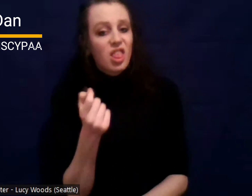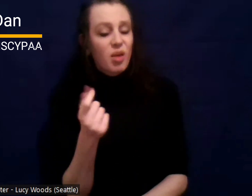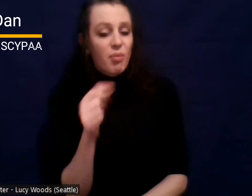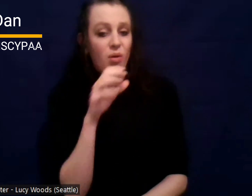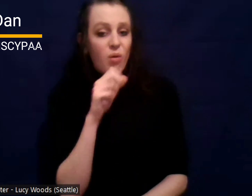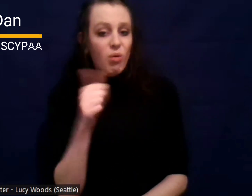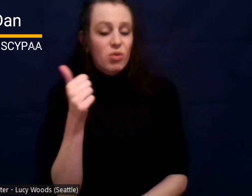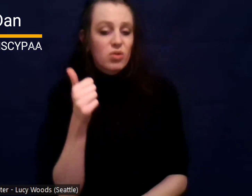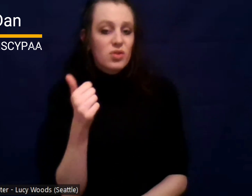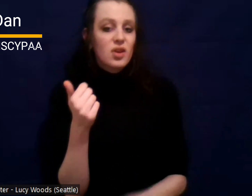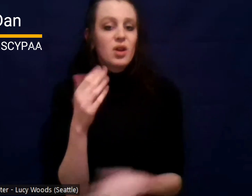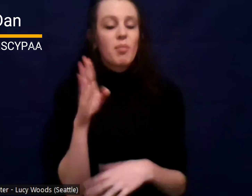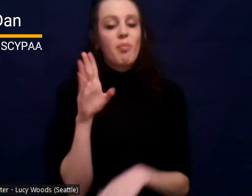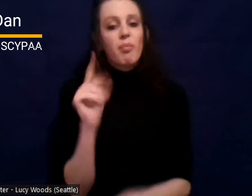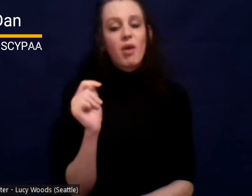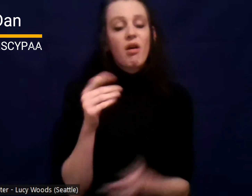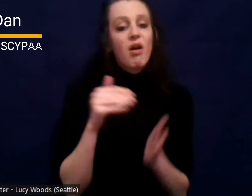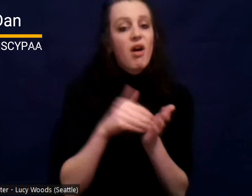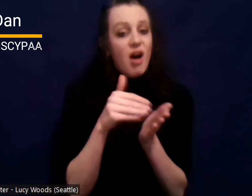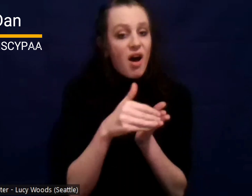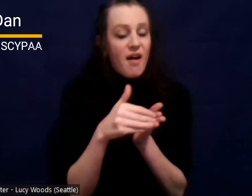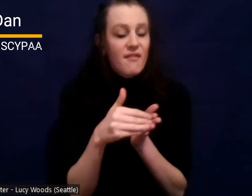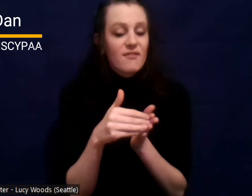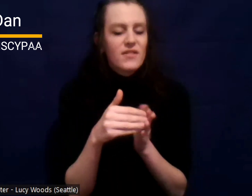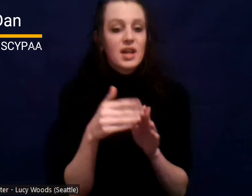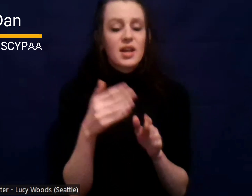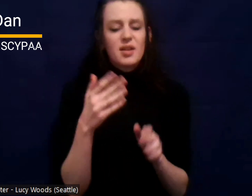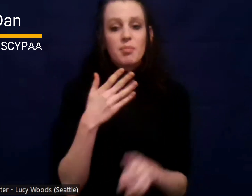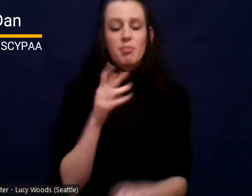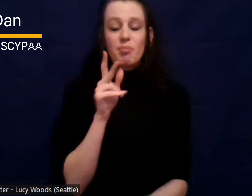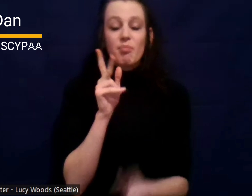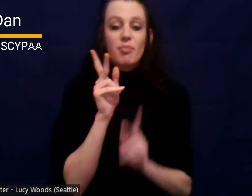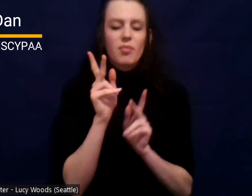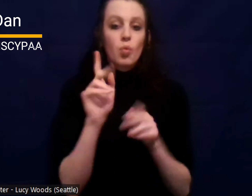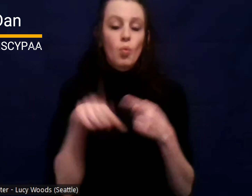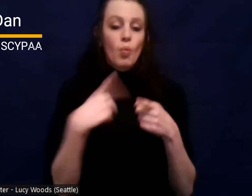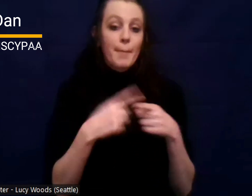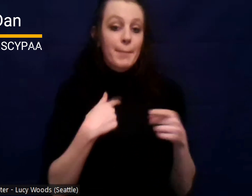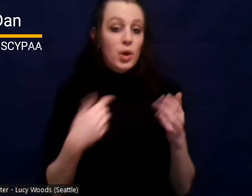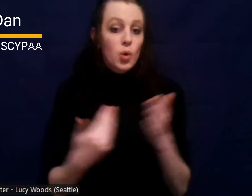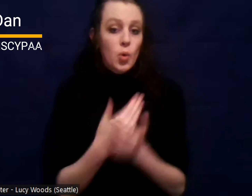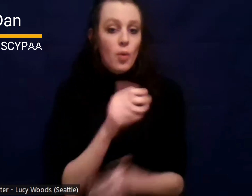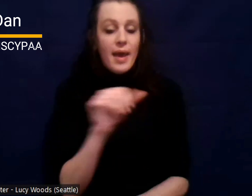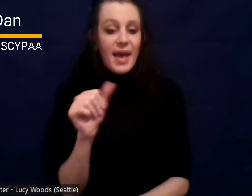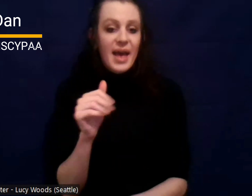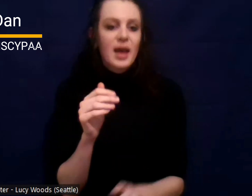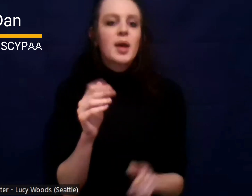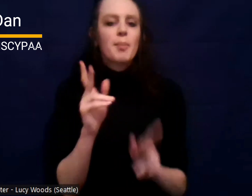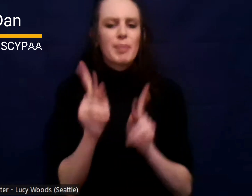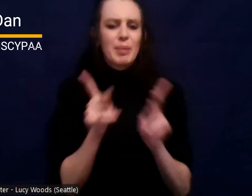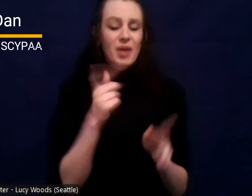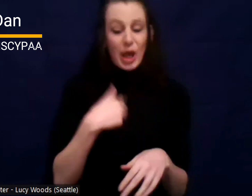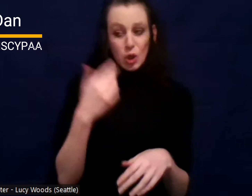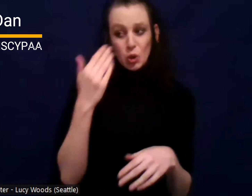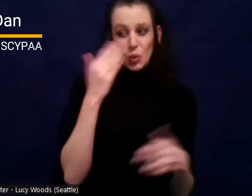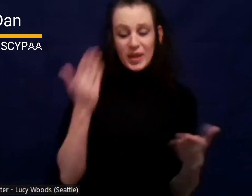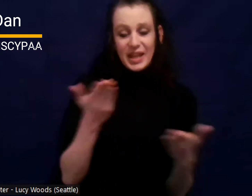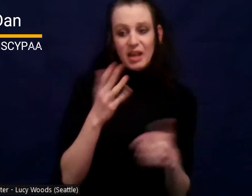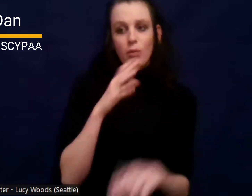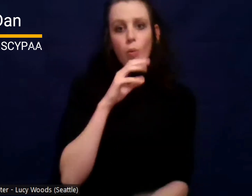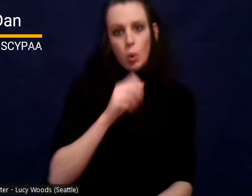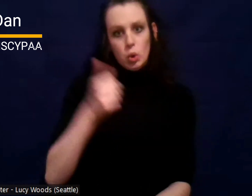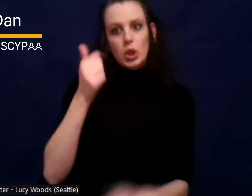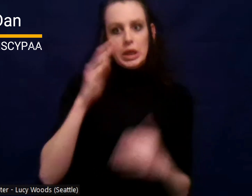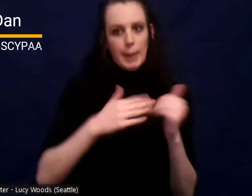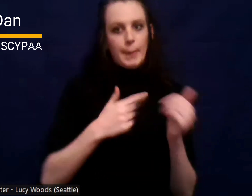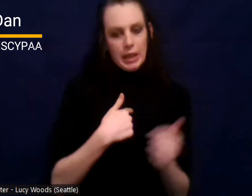that were my age now or older that were in the meetings. Um, but I just